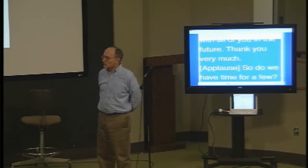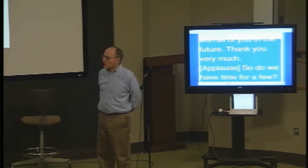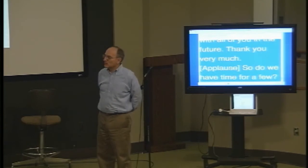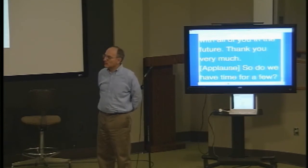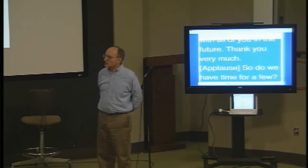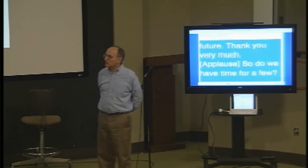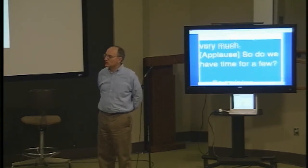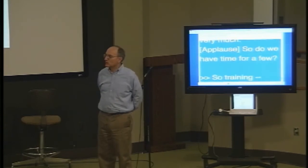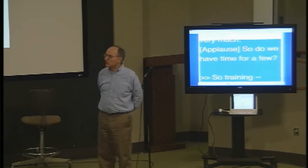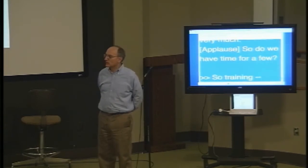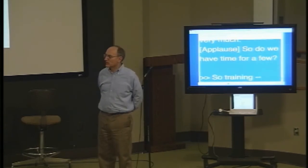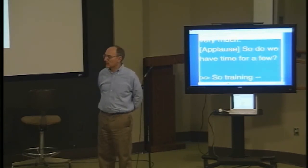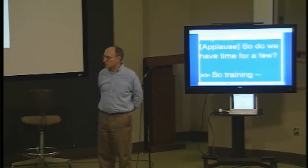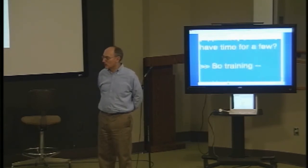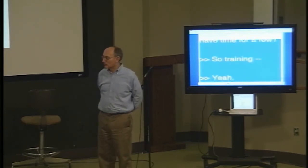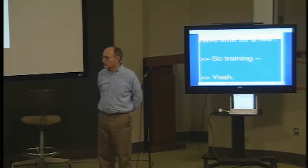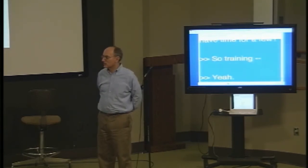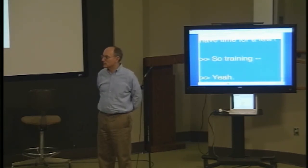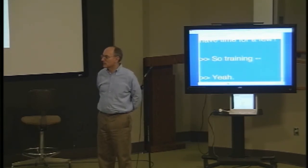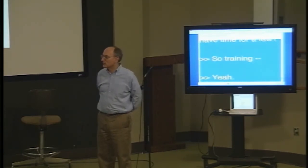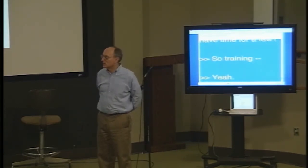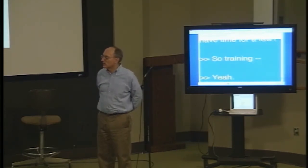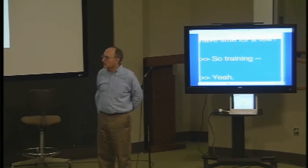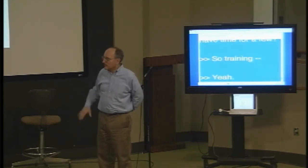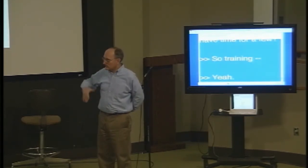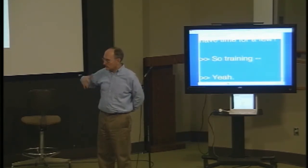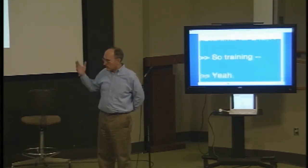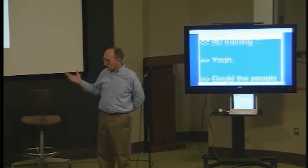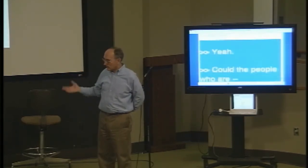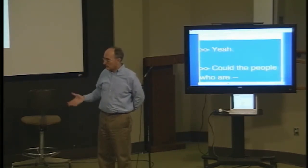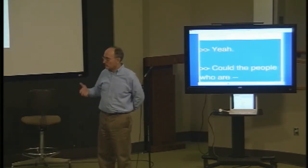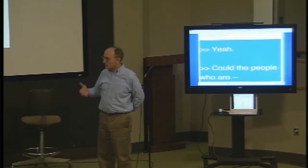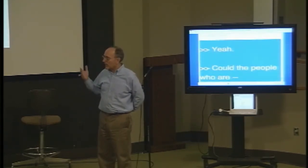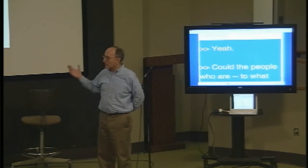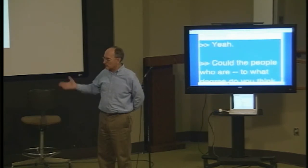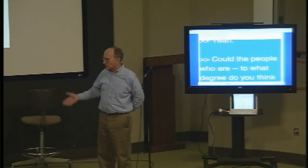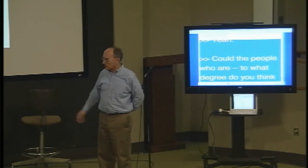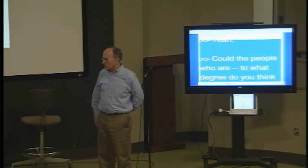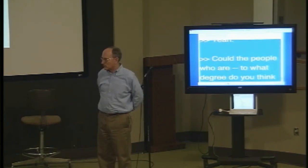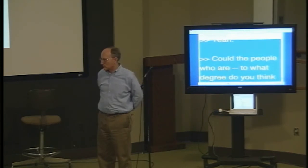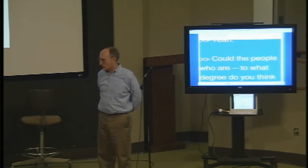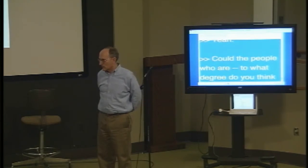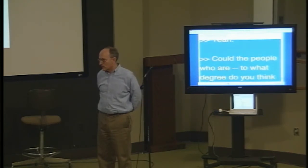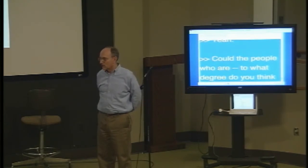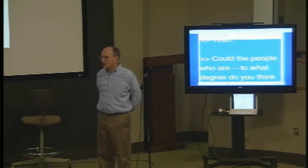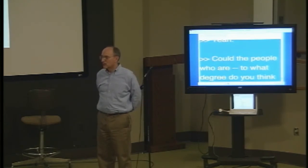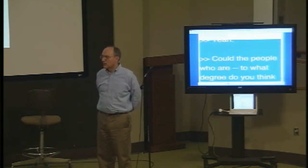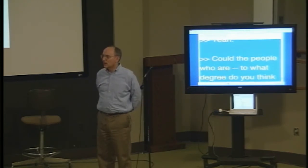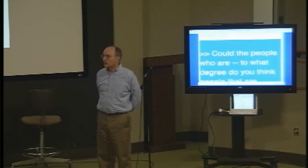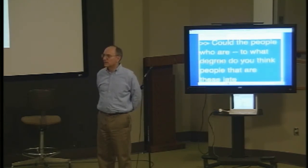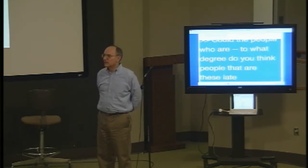what degree do you think that people who are these late talkers and have these brain patterns that you've